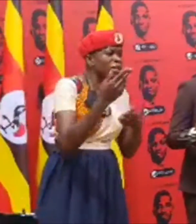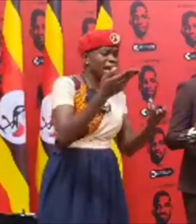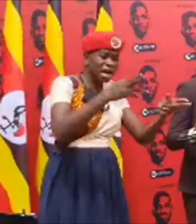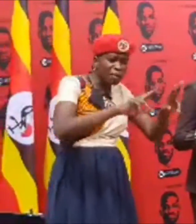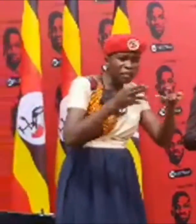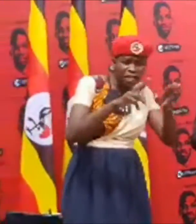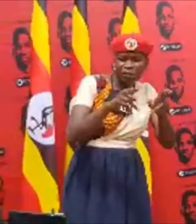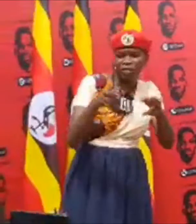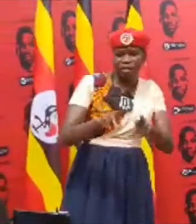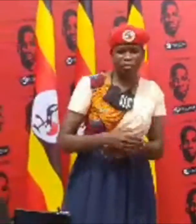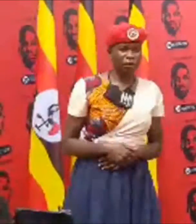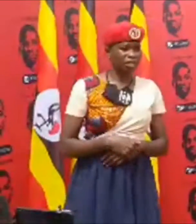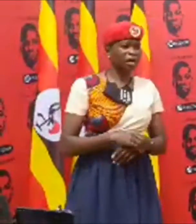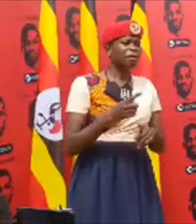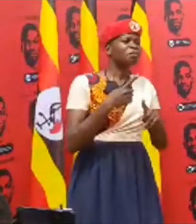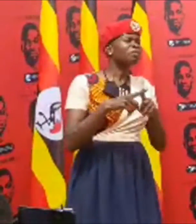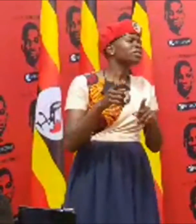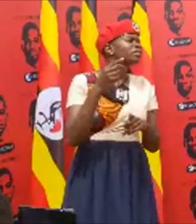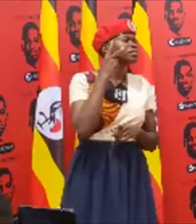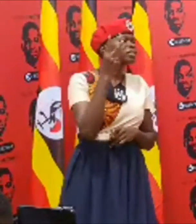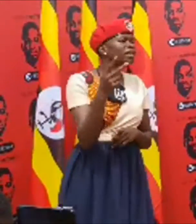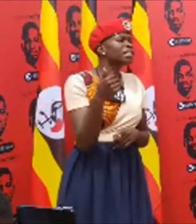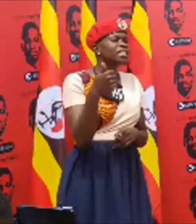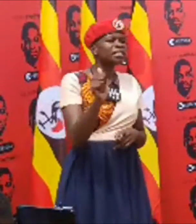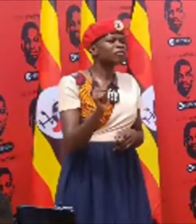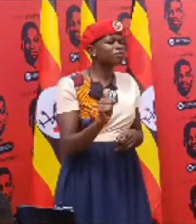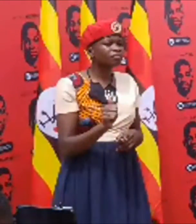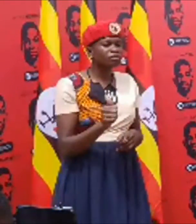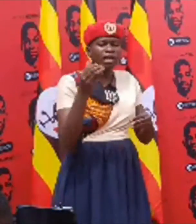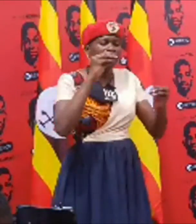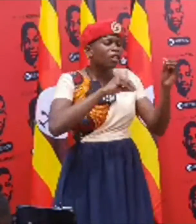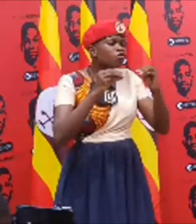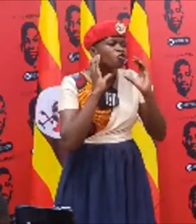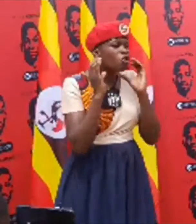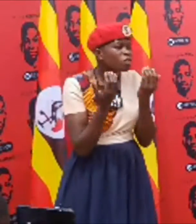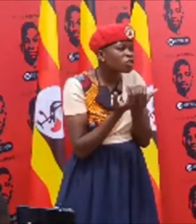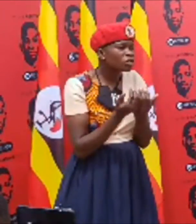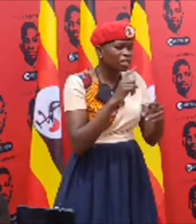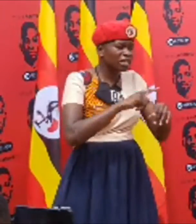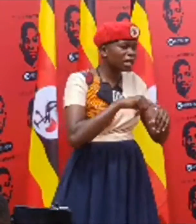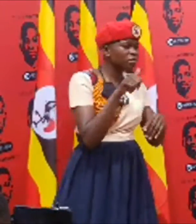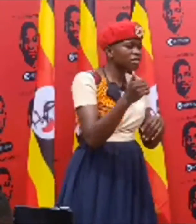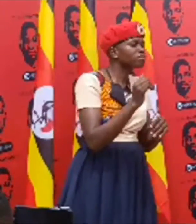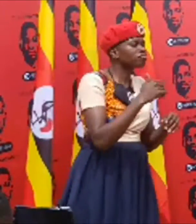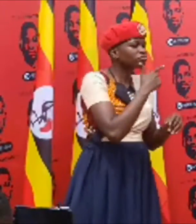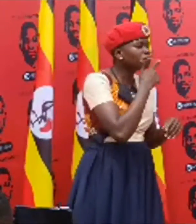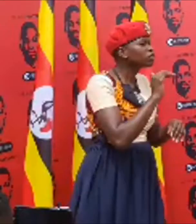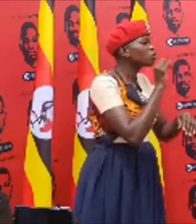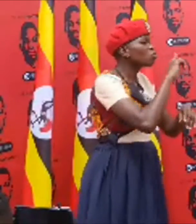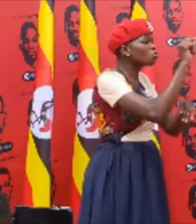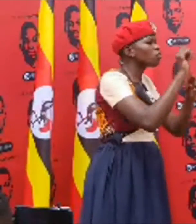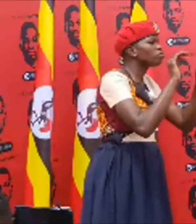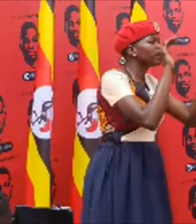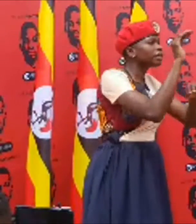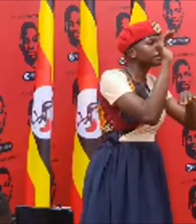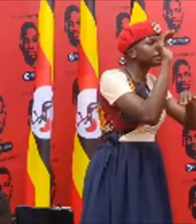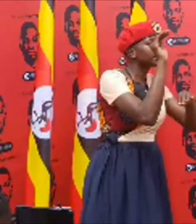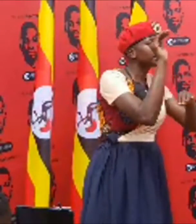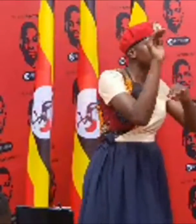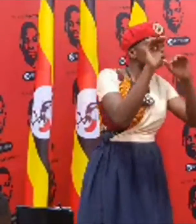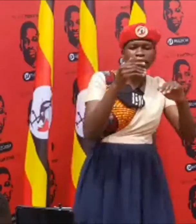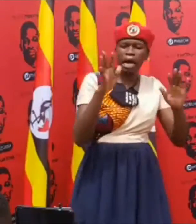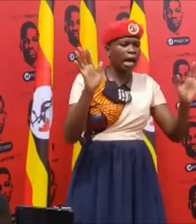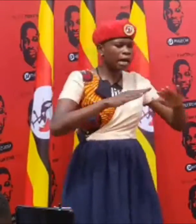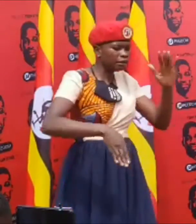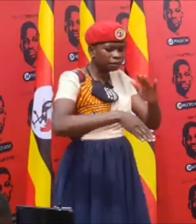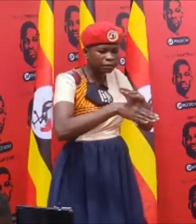when consultations of Honorable Ssentamu were being thwarted. And yet, as the superintendent, they came out to say, it's all